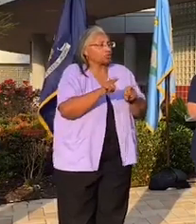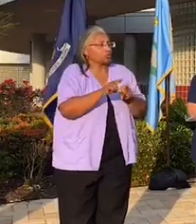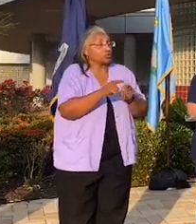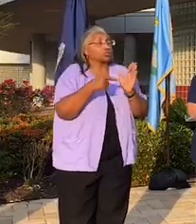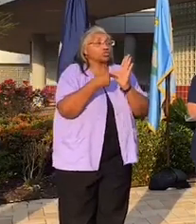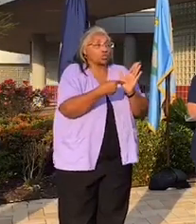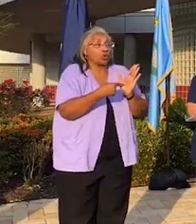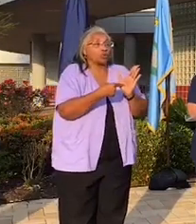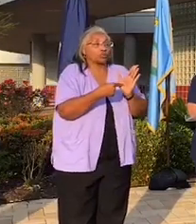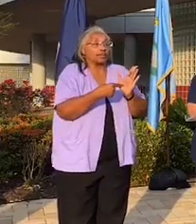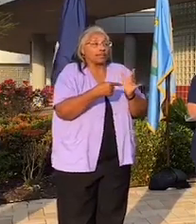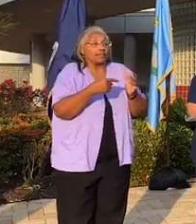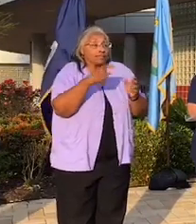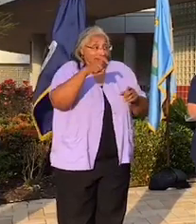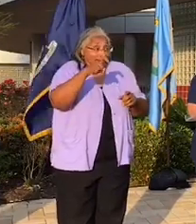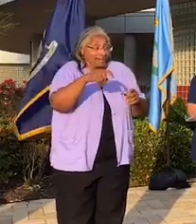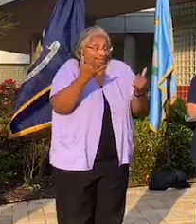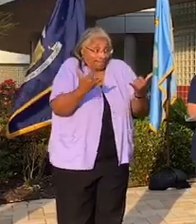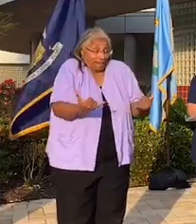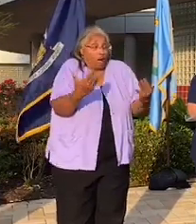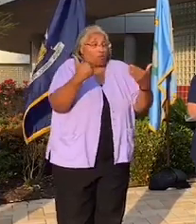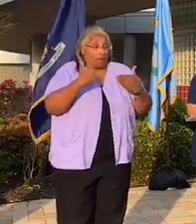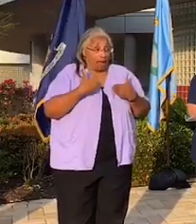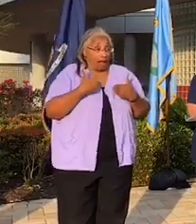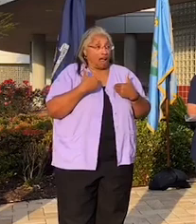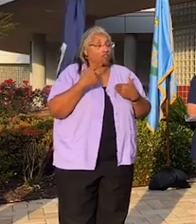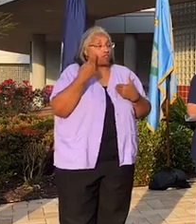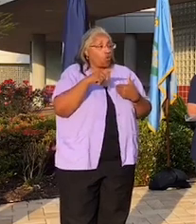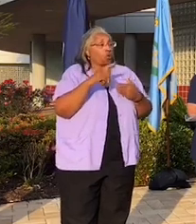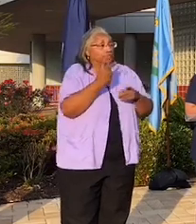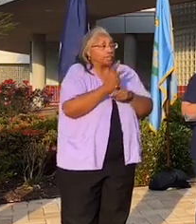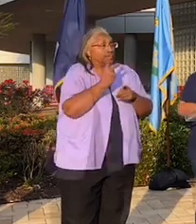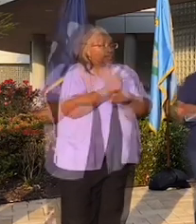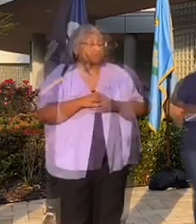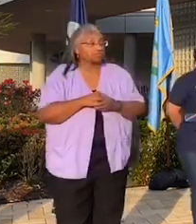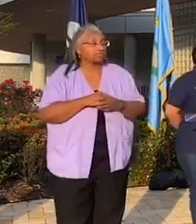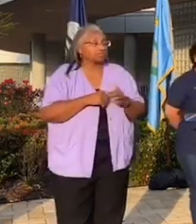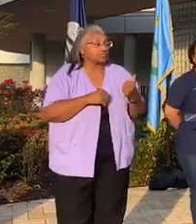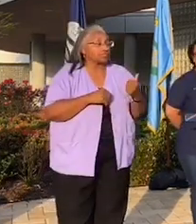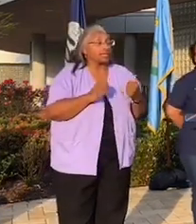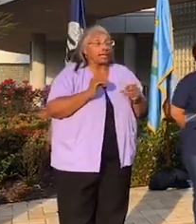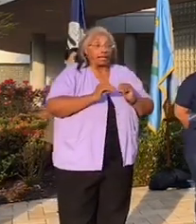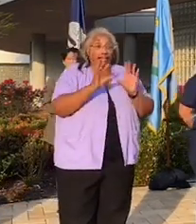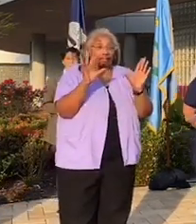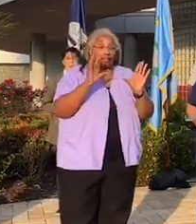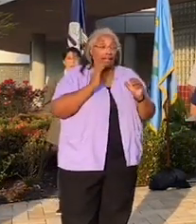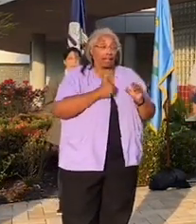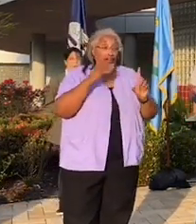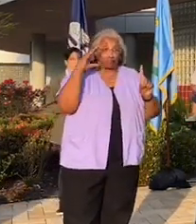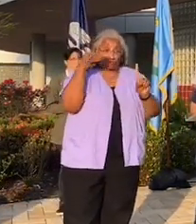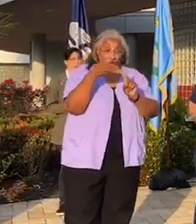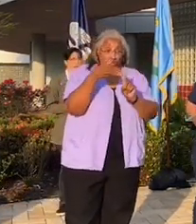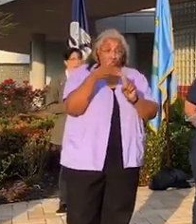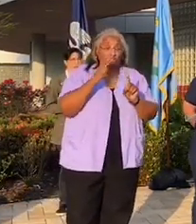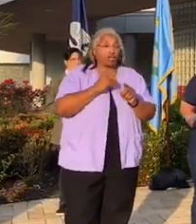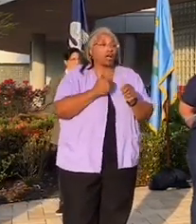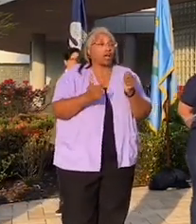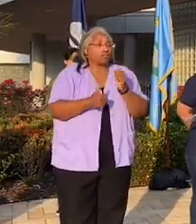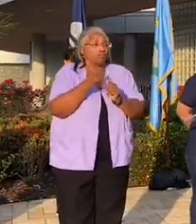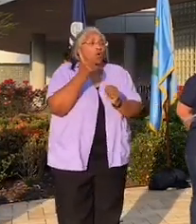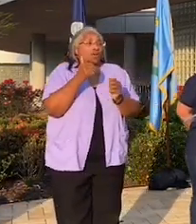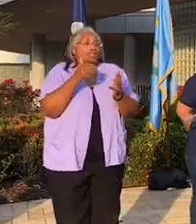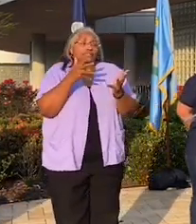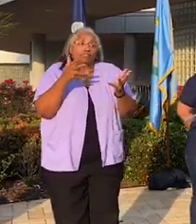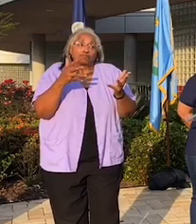immediate needs and conditions of infrastructure in the city of New Orleans. Our focus has been on our most vulnerable, and